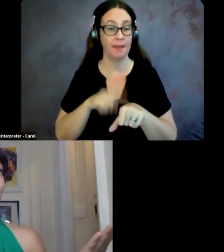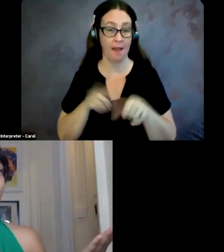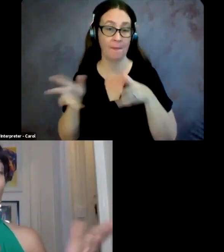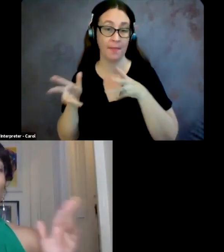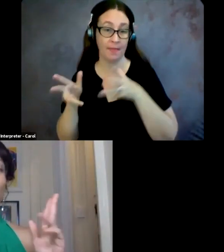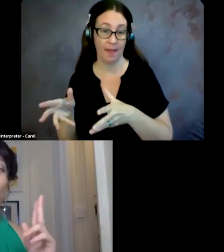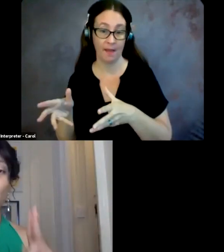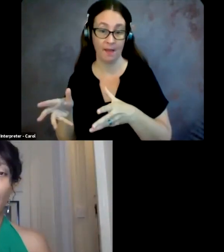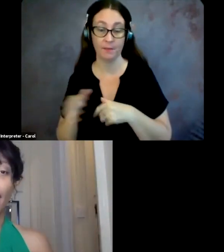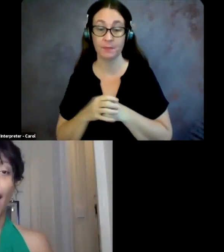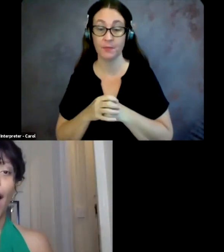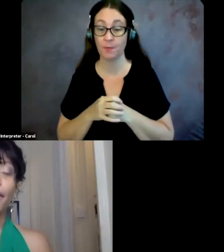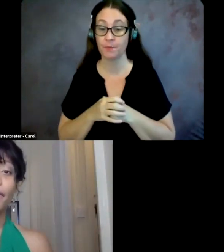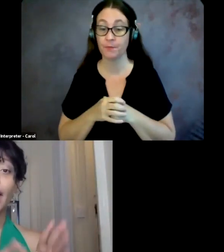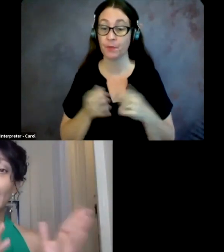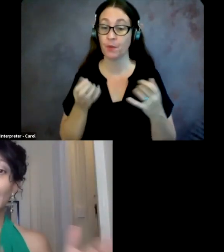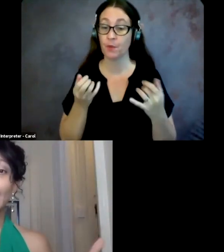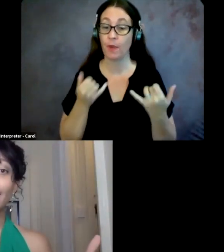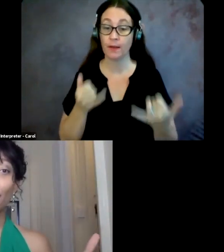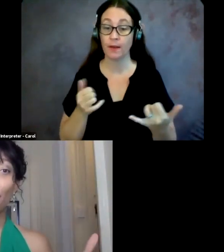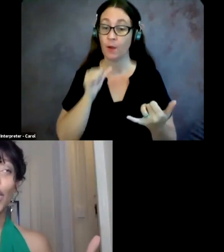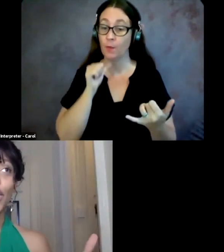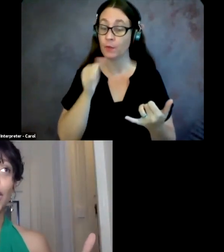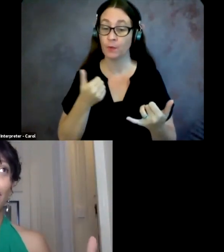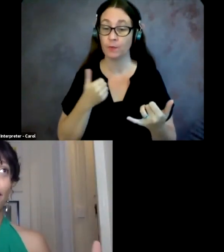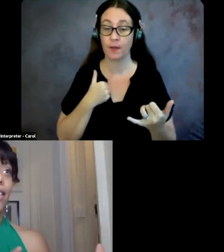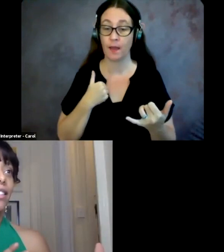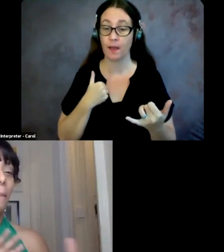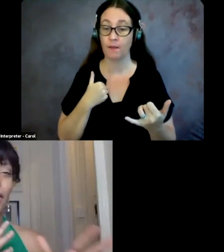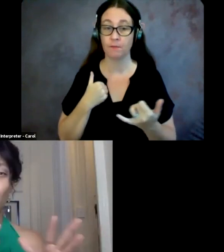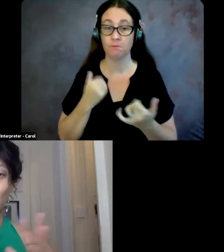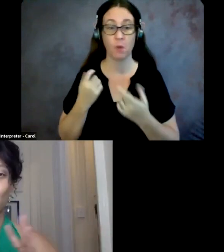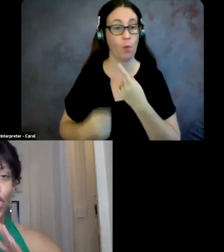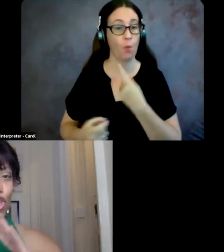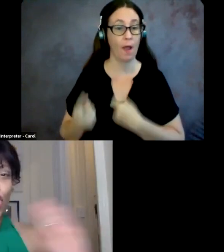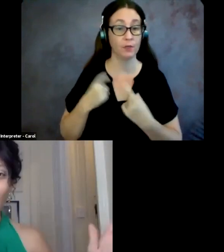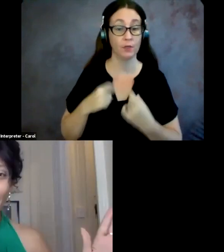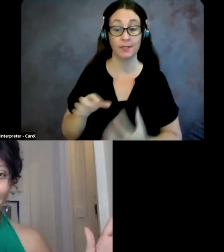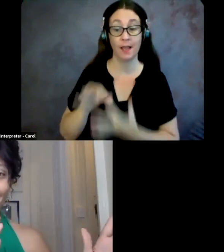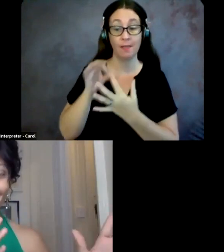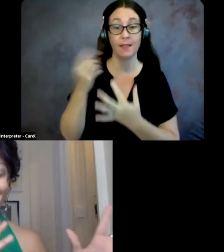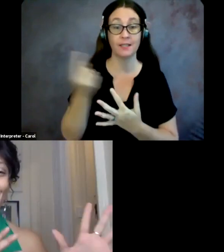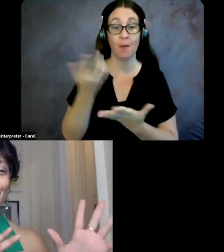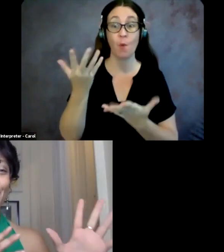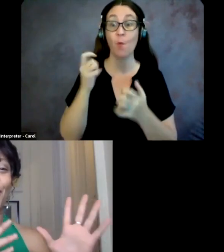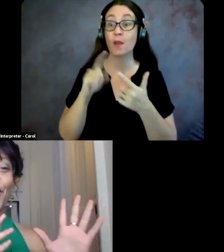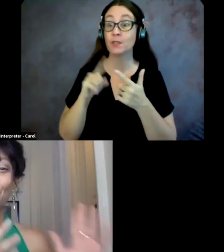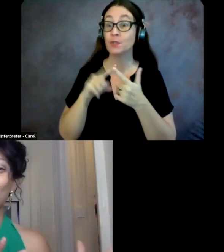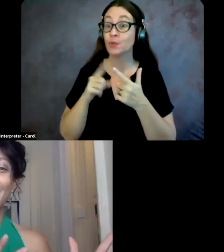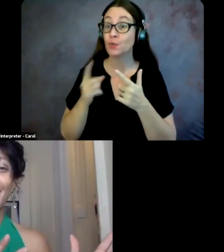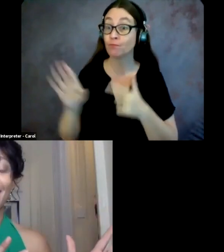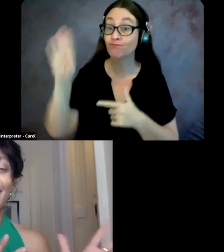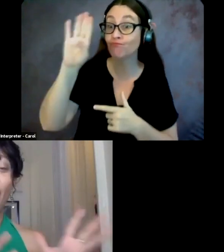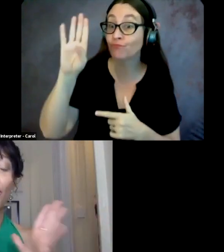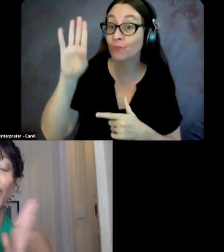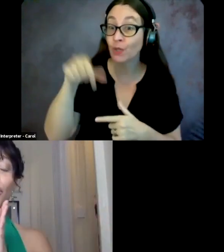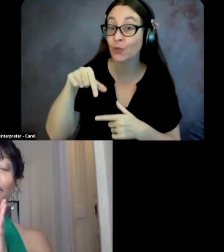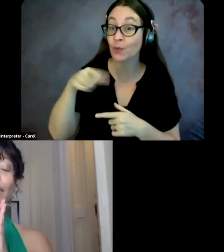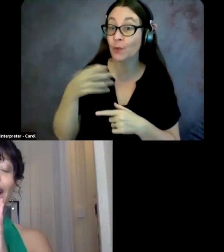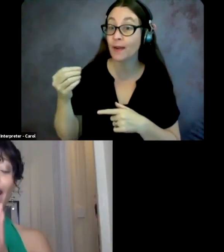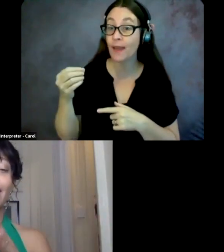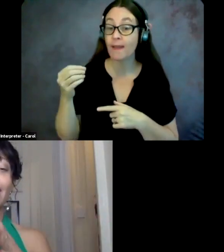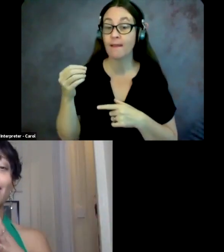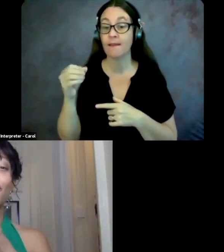Right now, we do not have any questions unless somebody wants to jump in into the Q&A. What